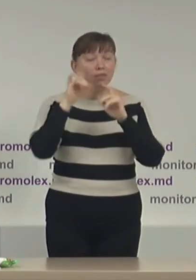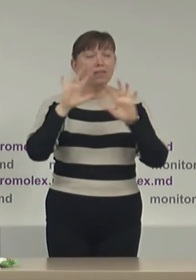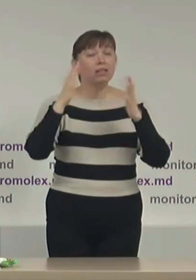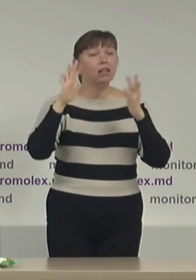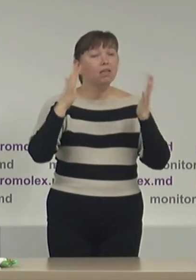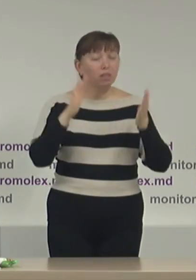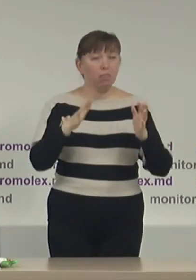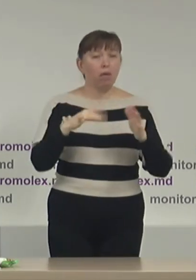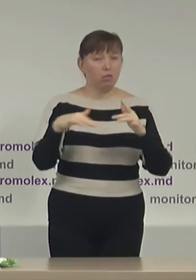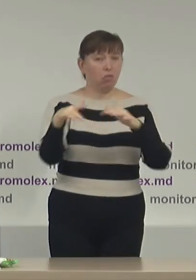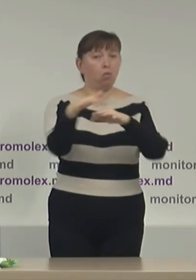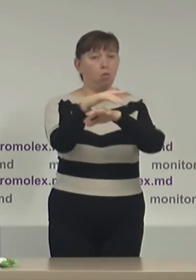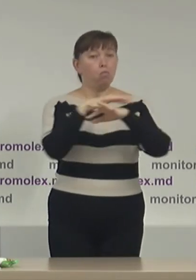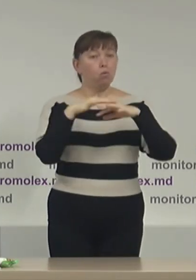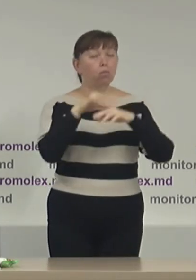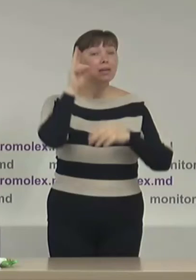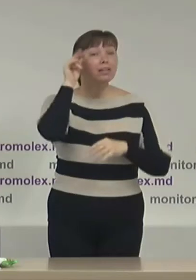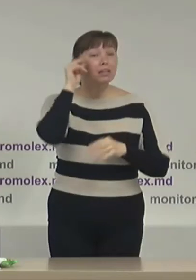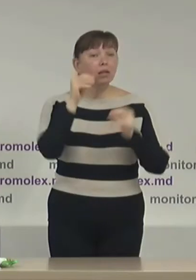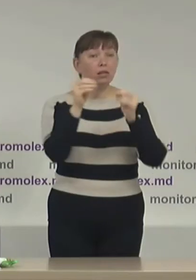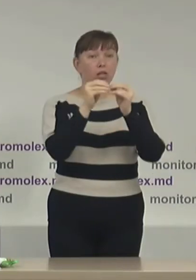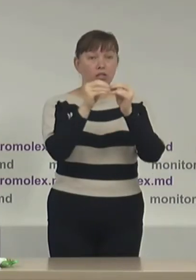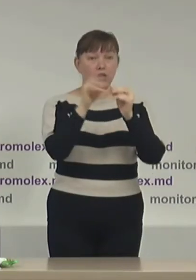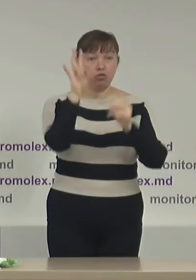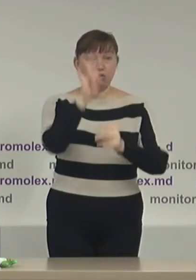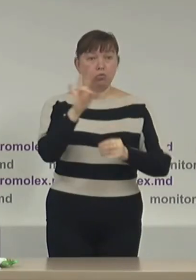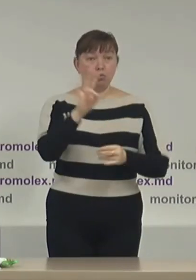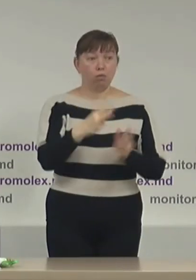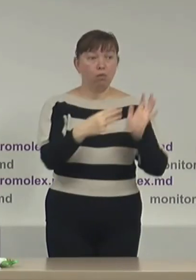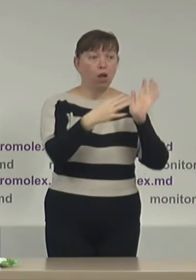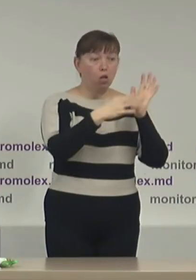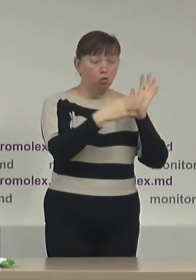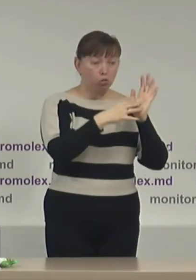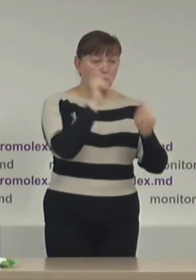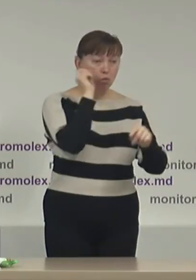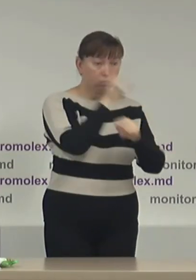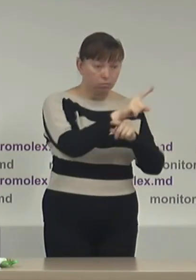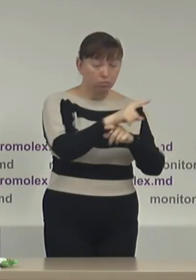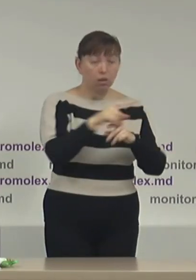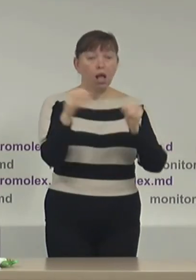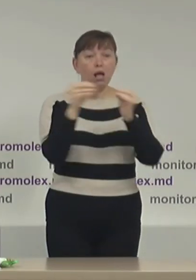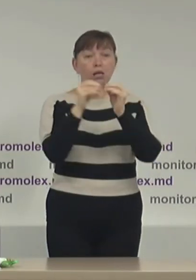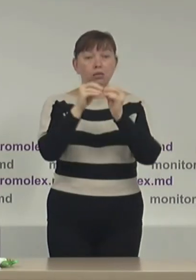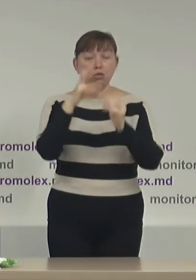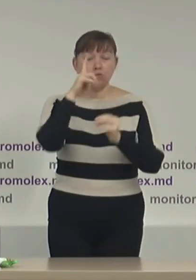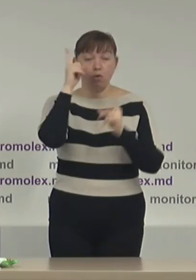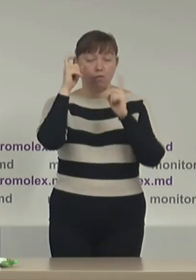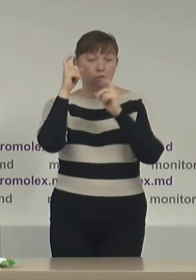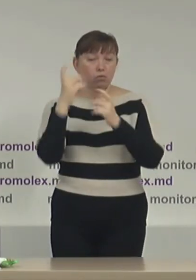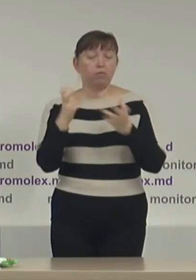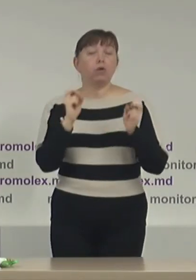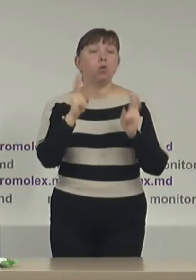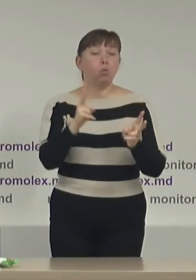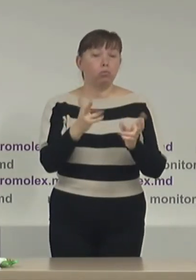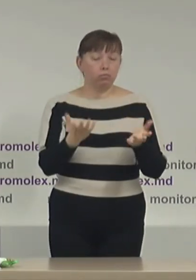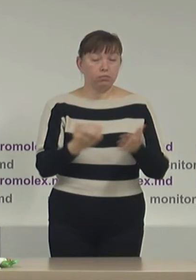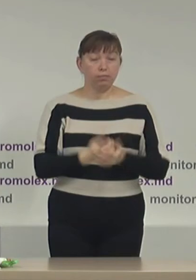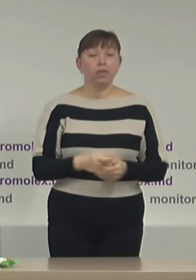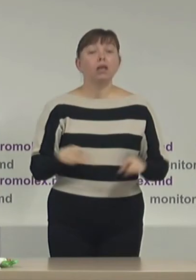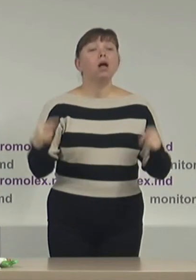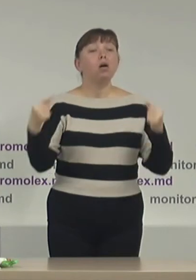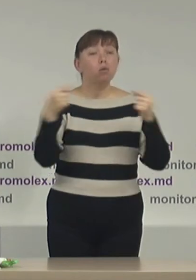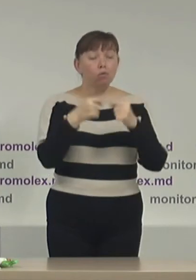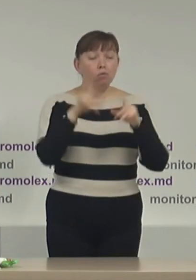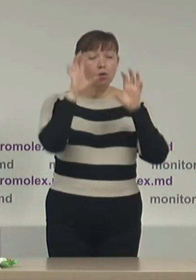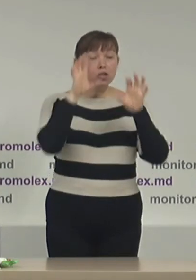the newspaper contains pictures from some public events that took place on the 10th of November.